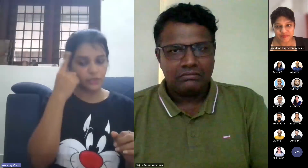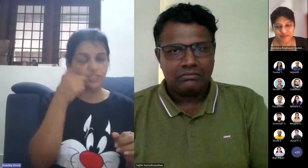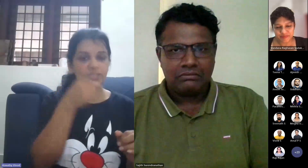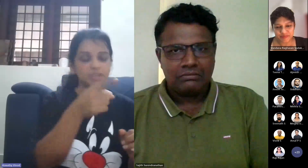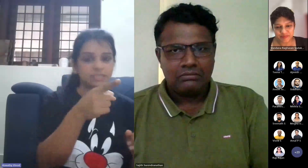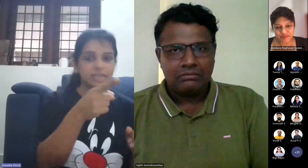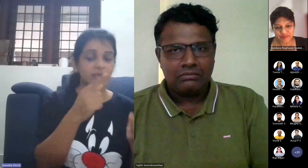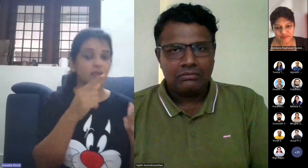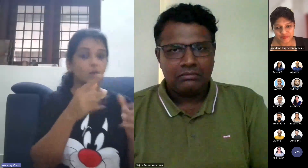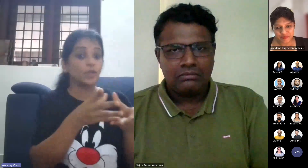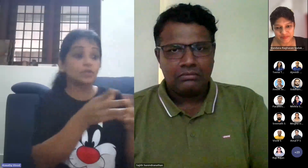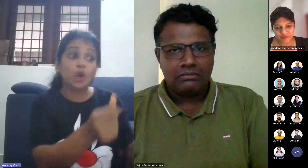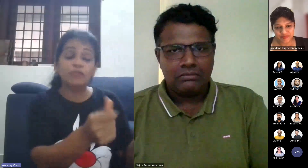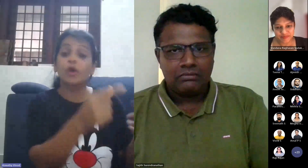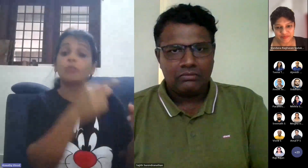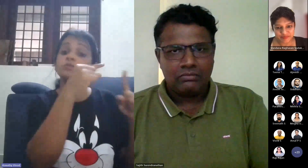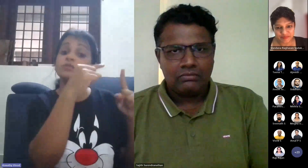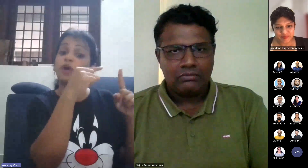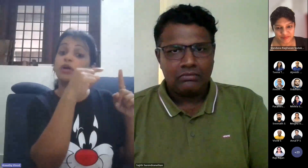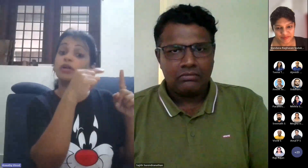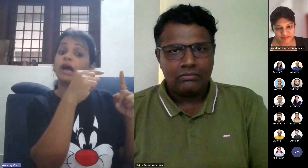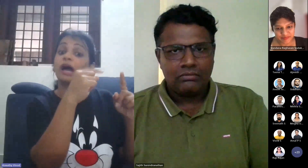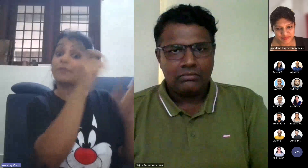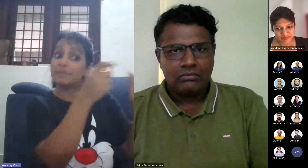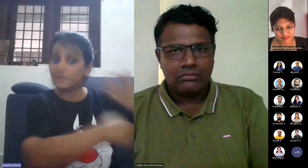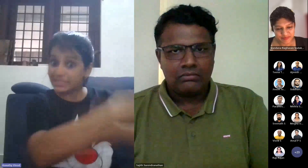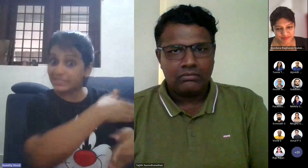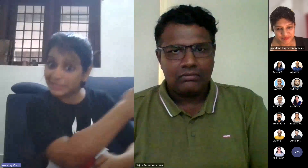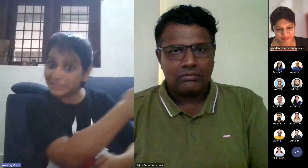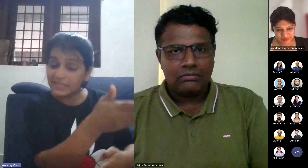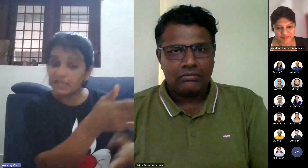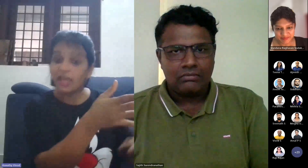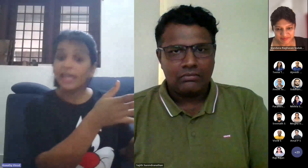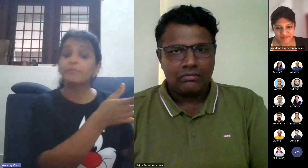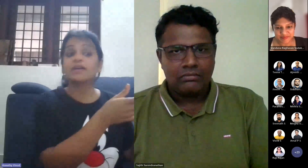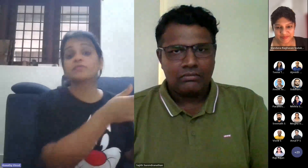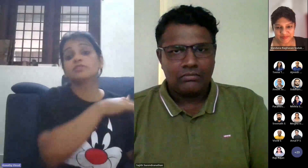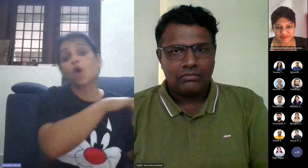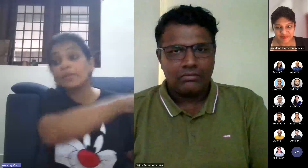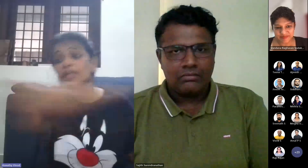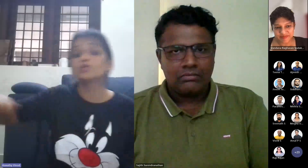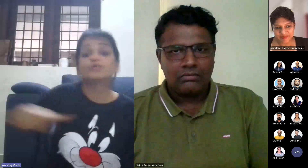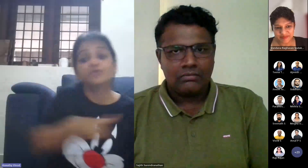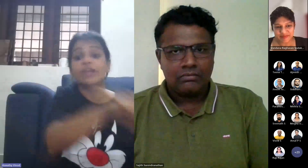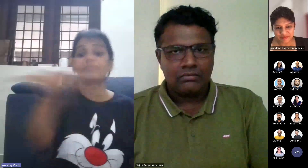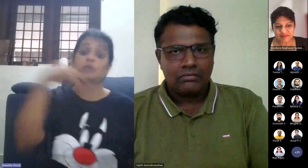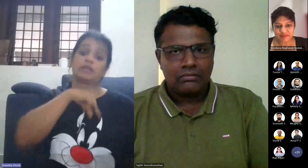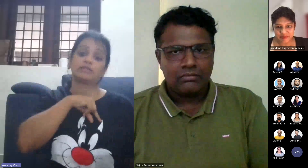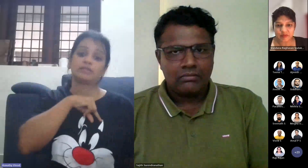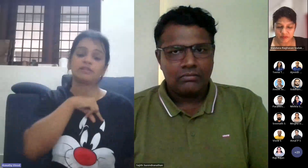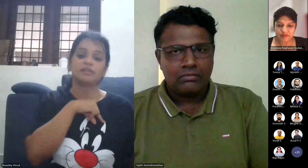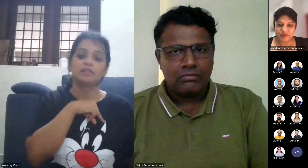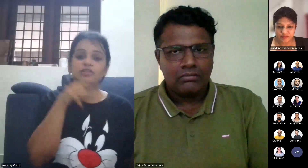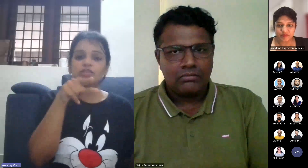have understood is he was saying when you solve problems for people with disabilities, it becomes commonly useful for